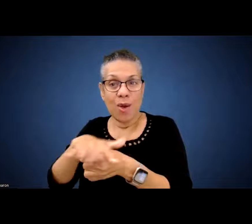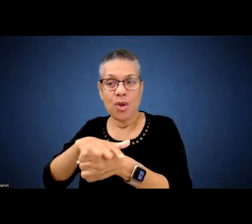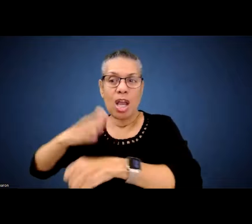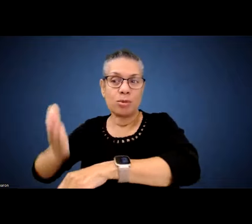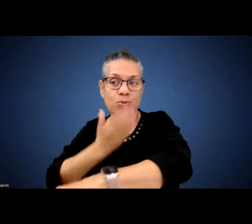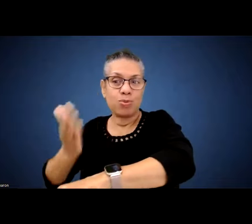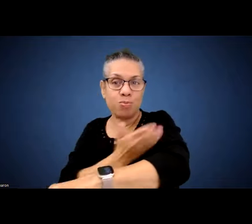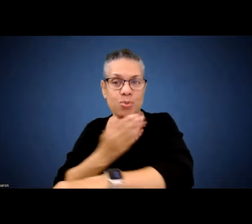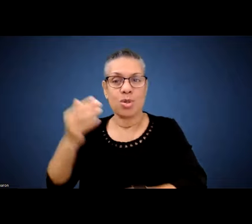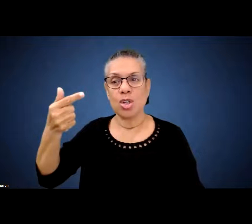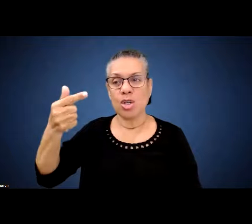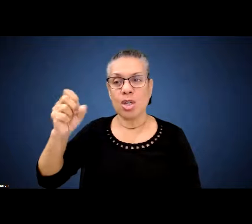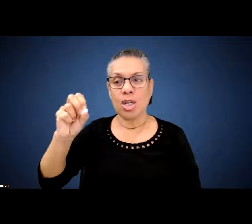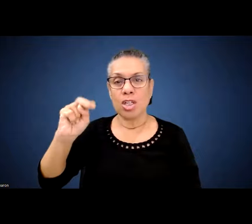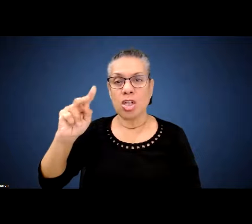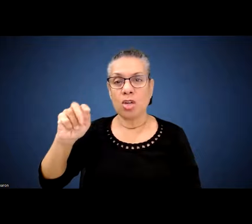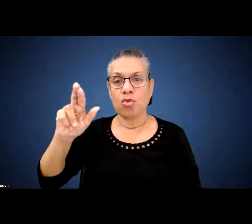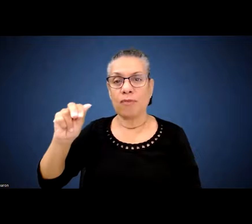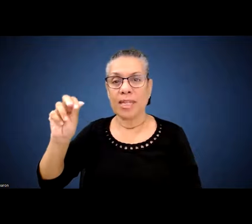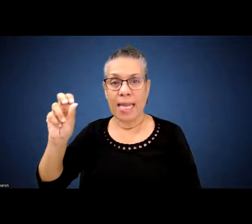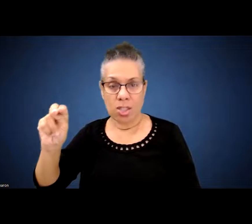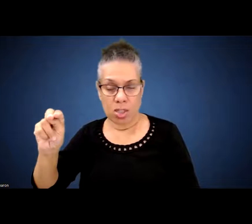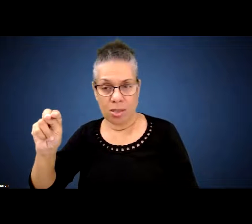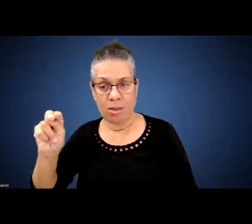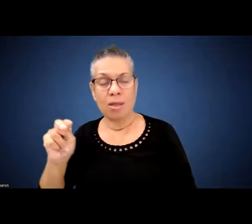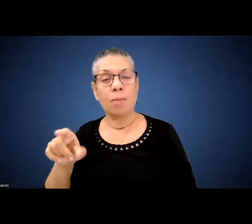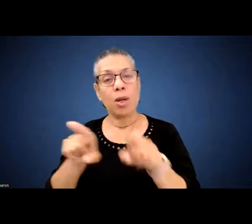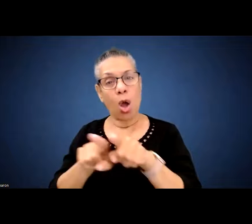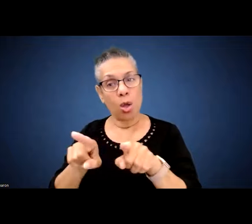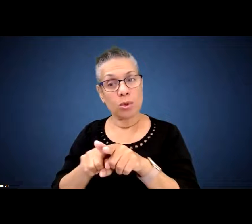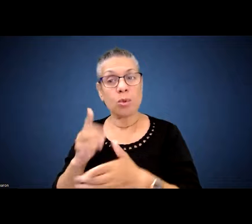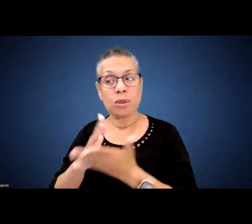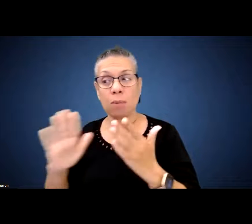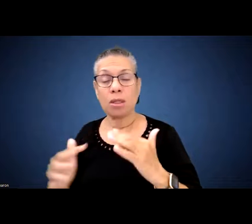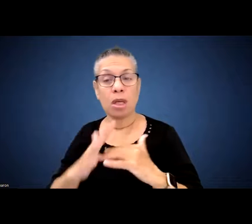as well. There may be a connection with the Indigenous aspect.